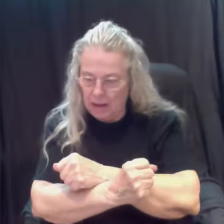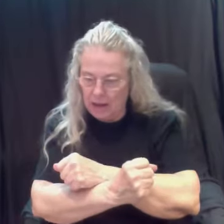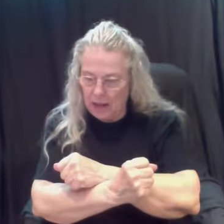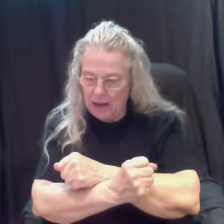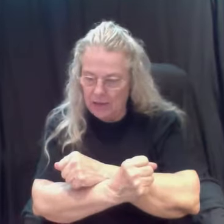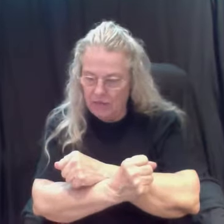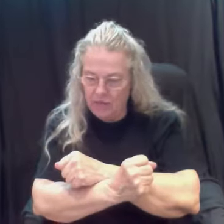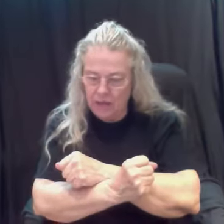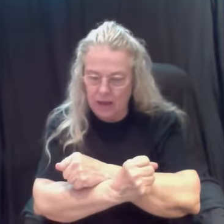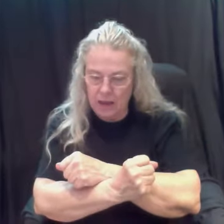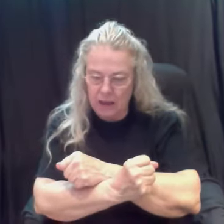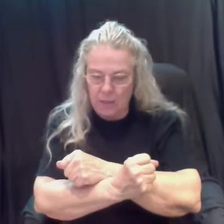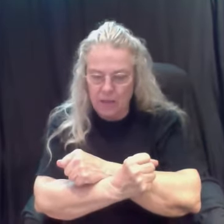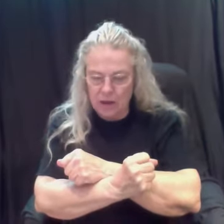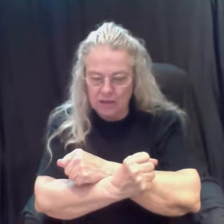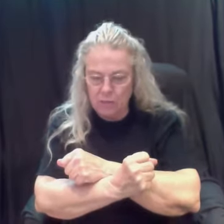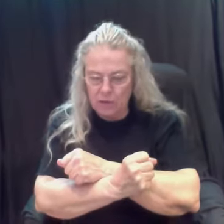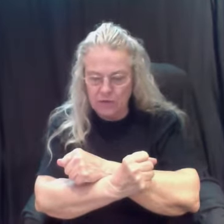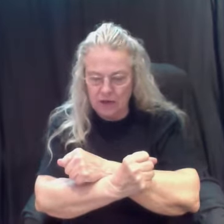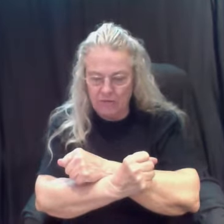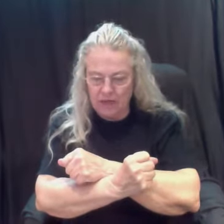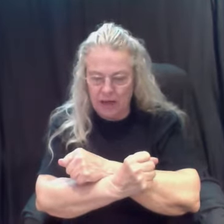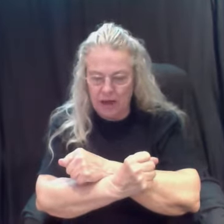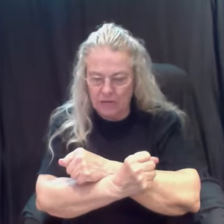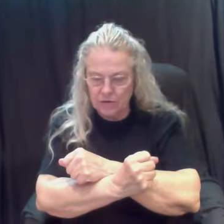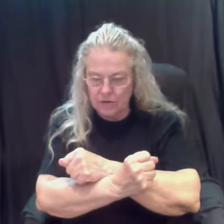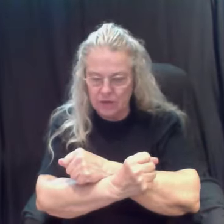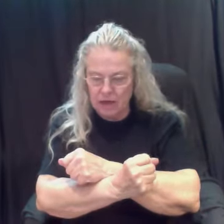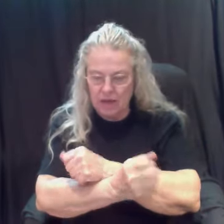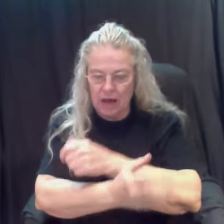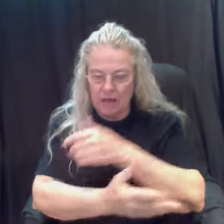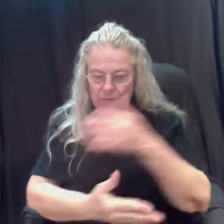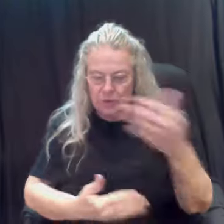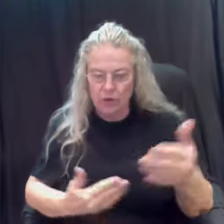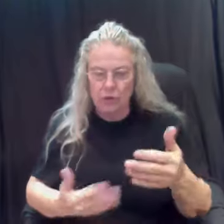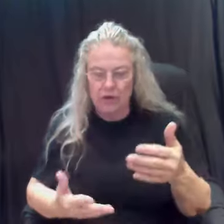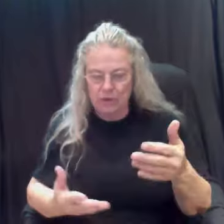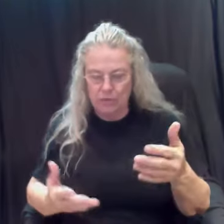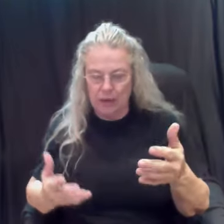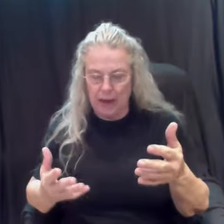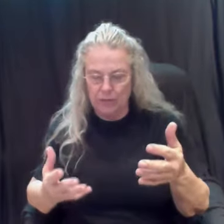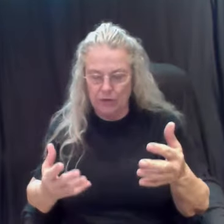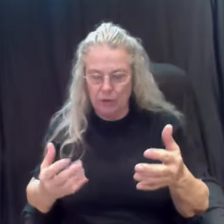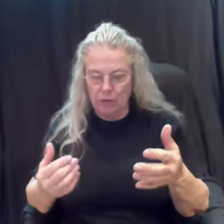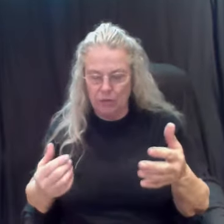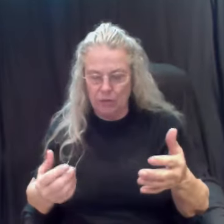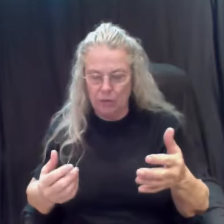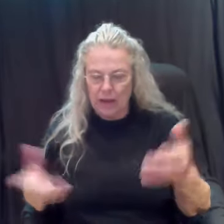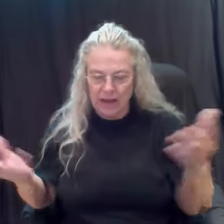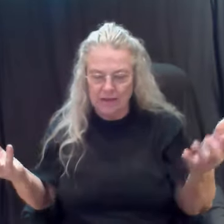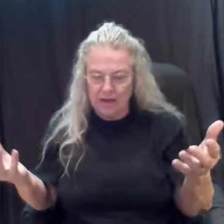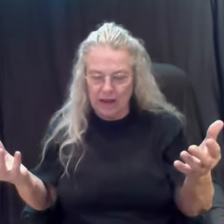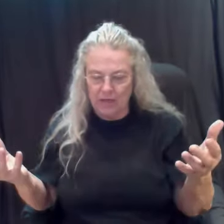And I think because most of the others you're going to be able to go through. It's like the